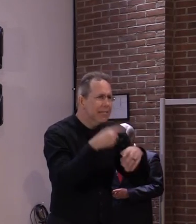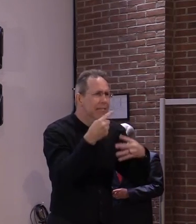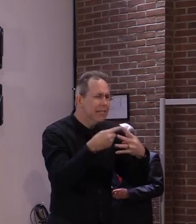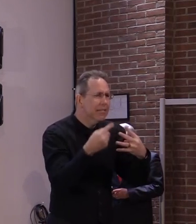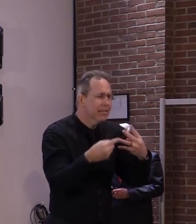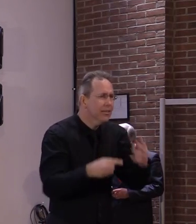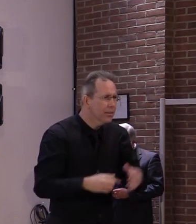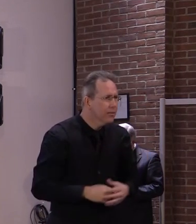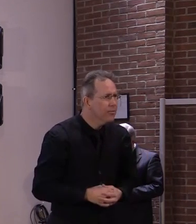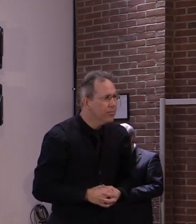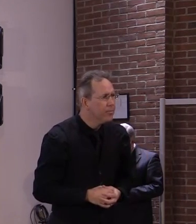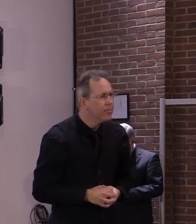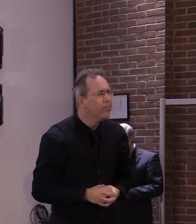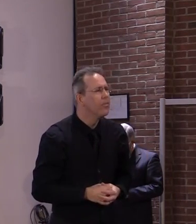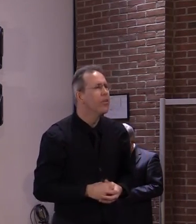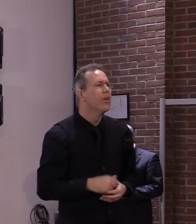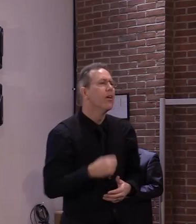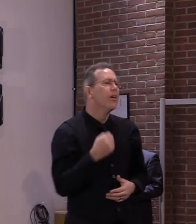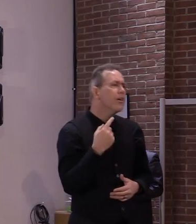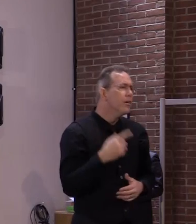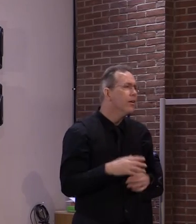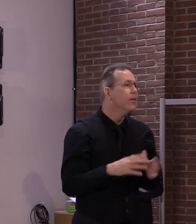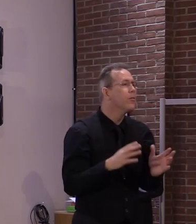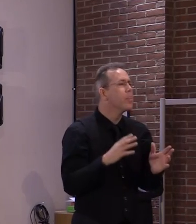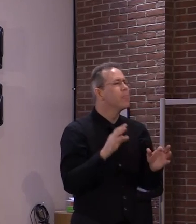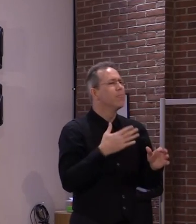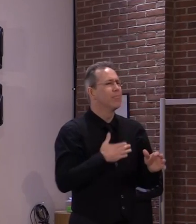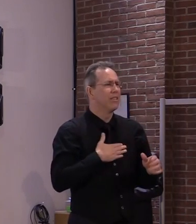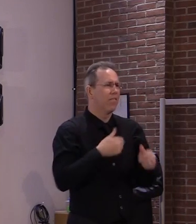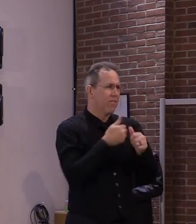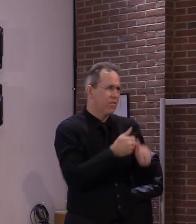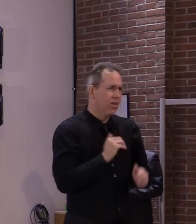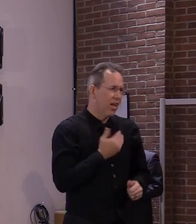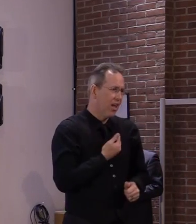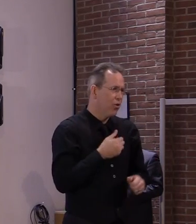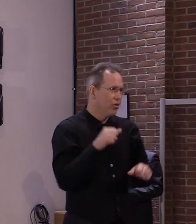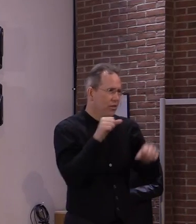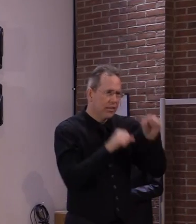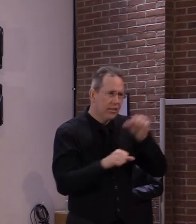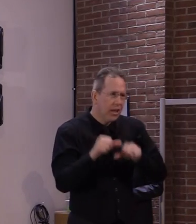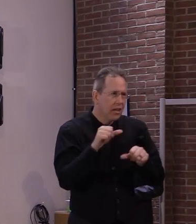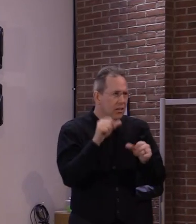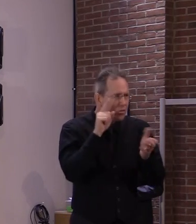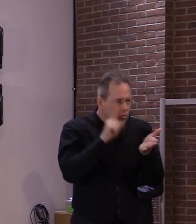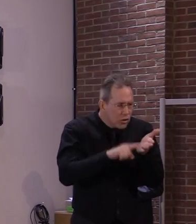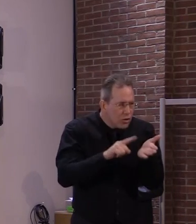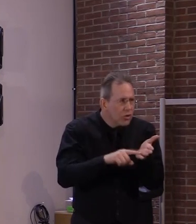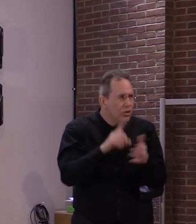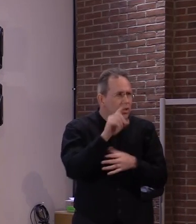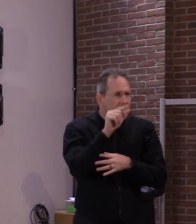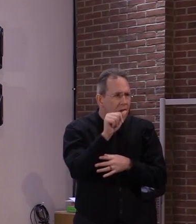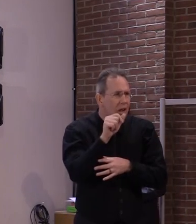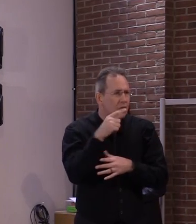over time and not just wild guesses that we all make.